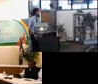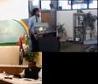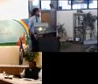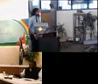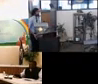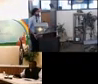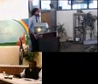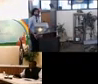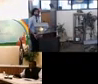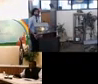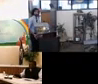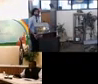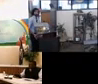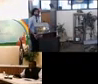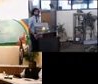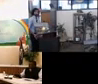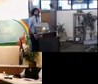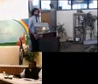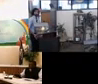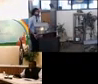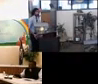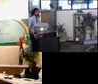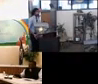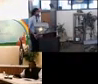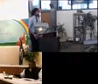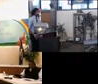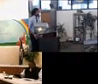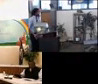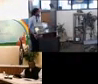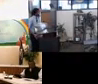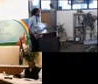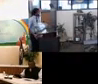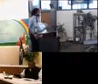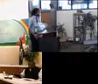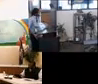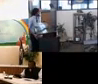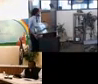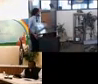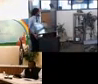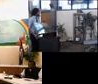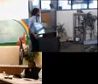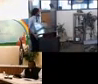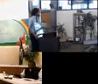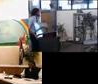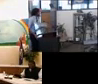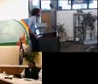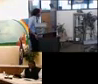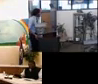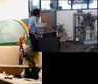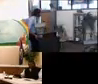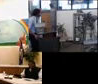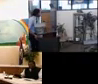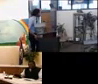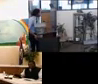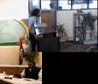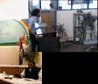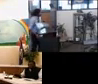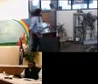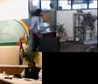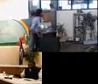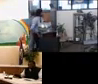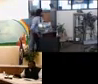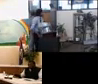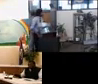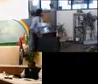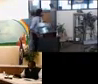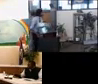Other board members, do you have questions? Are you going to have access to the roof then if you do that? If If you we put the